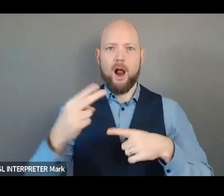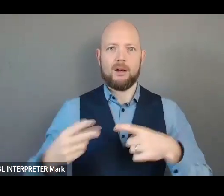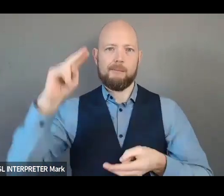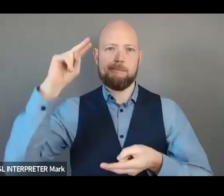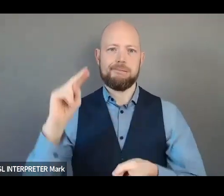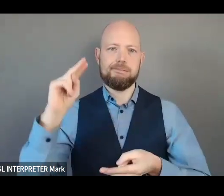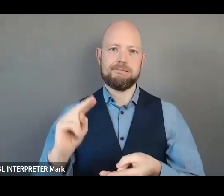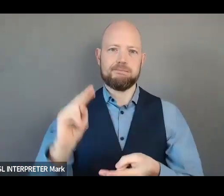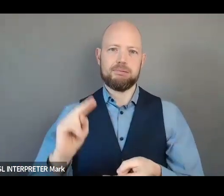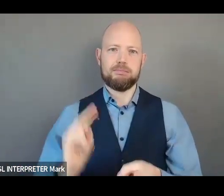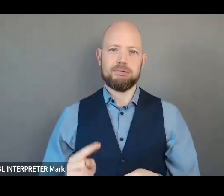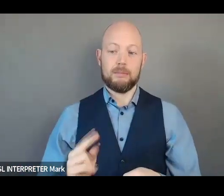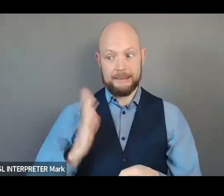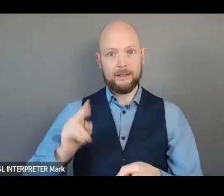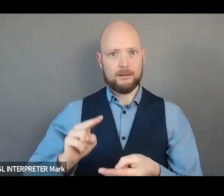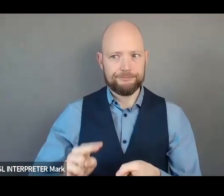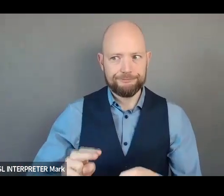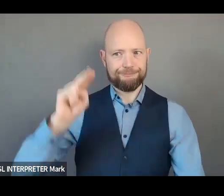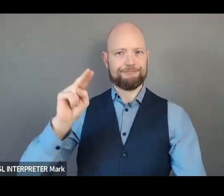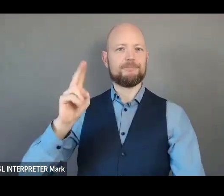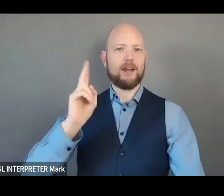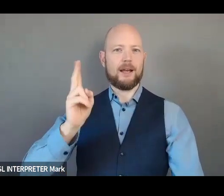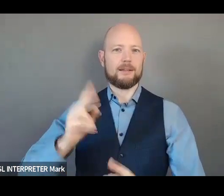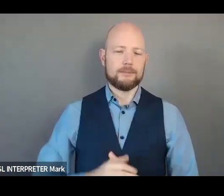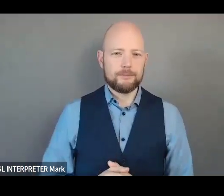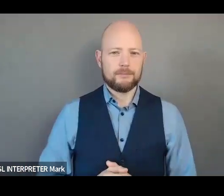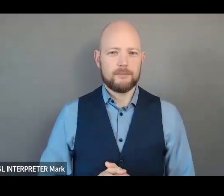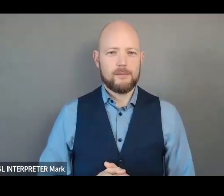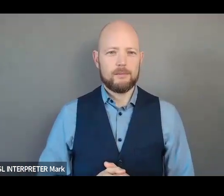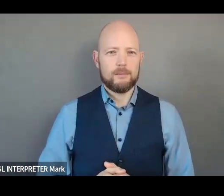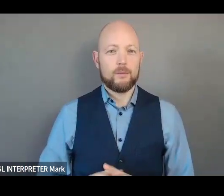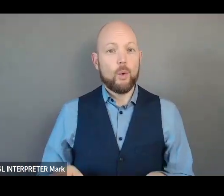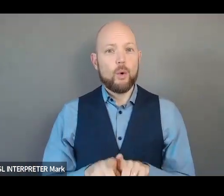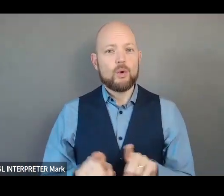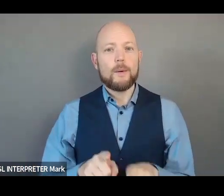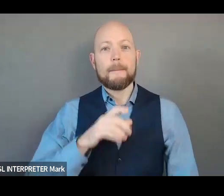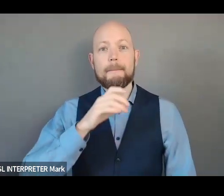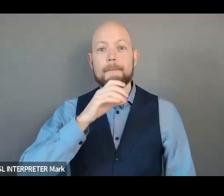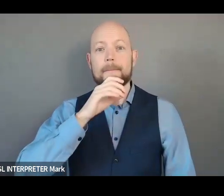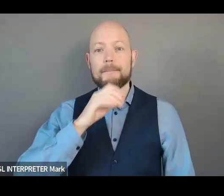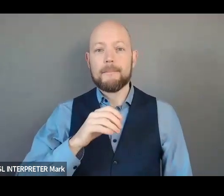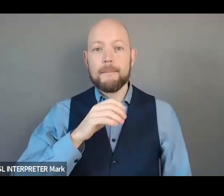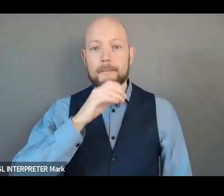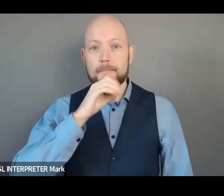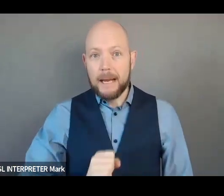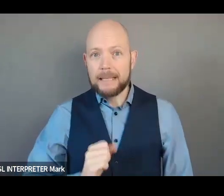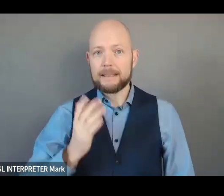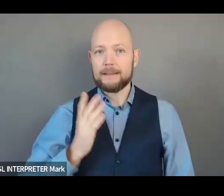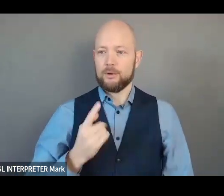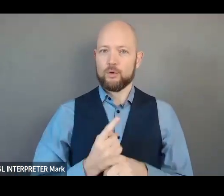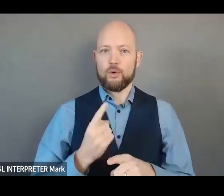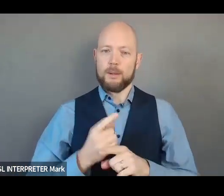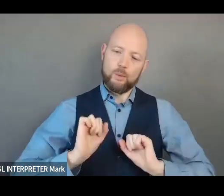ecosystem. But it also opens up discussions for men to talk about the role that their body may have in their jobs. It opens